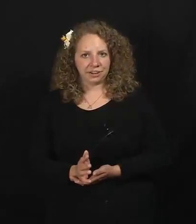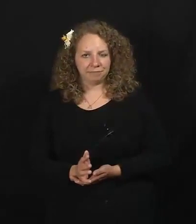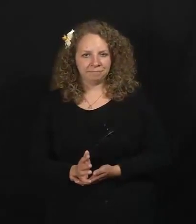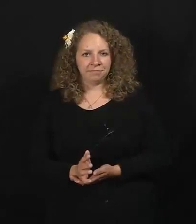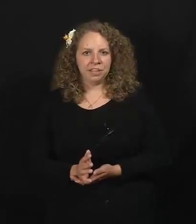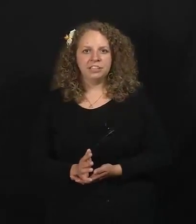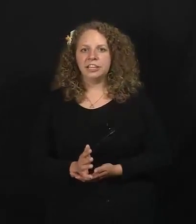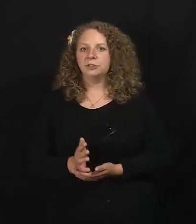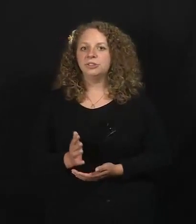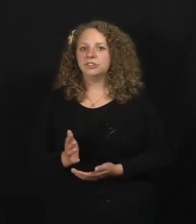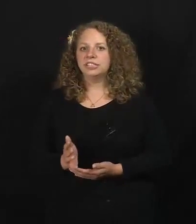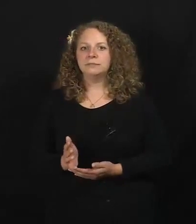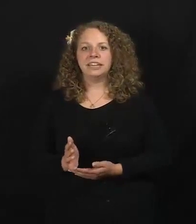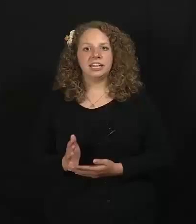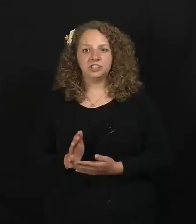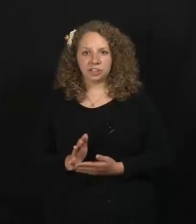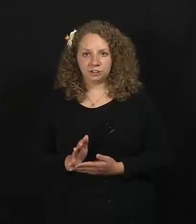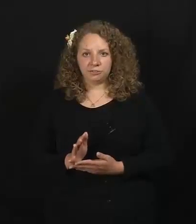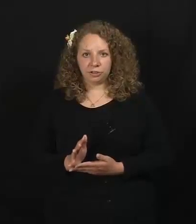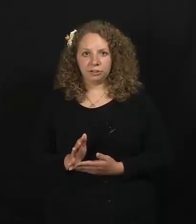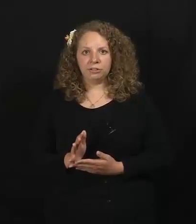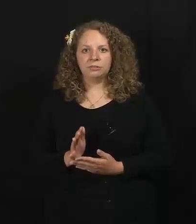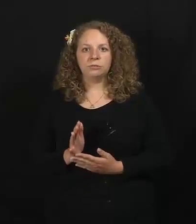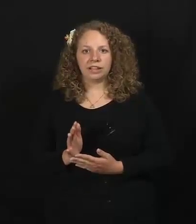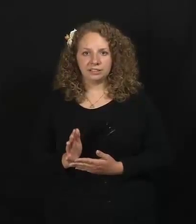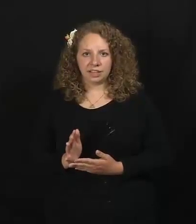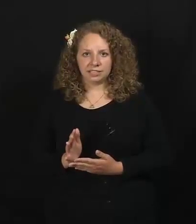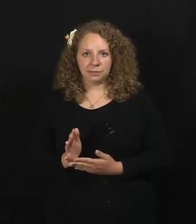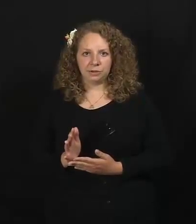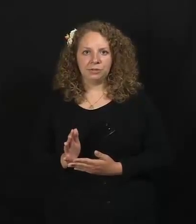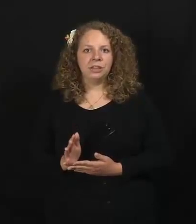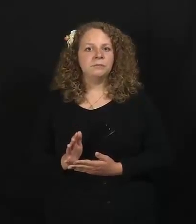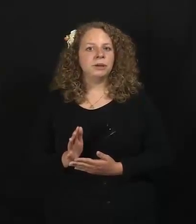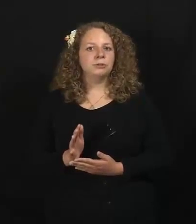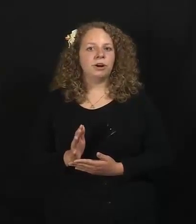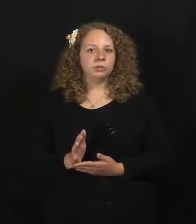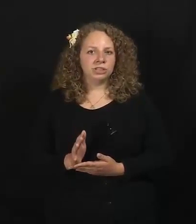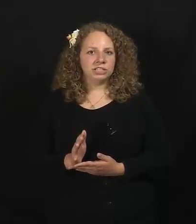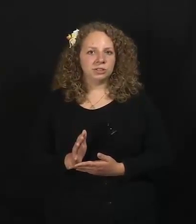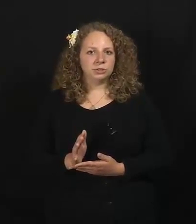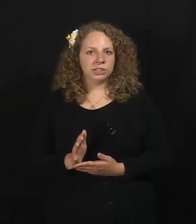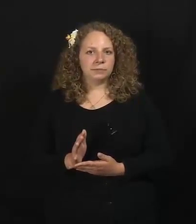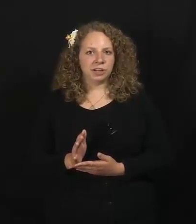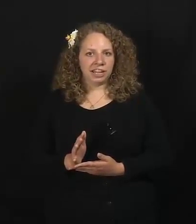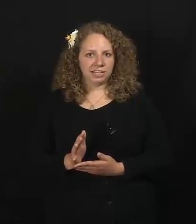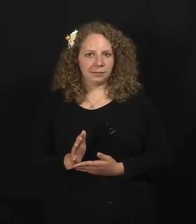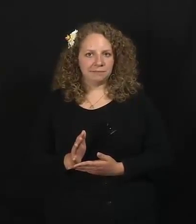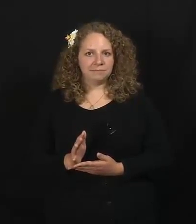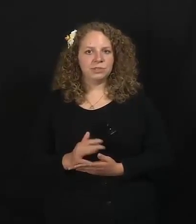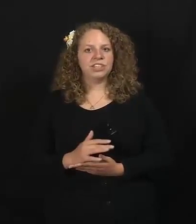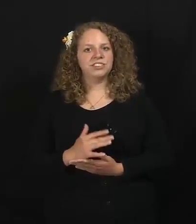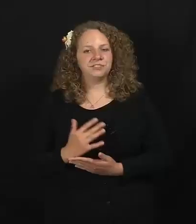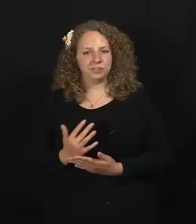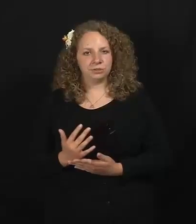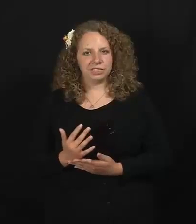together. Now, you still need to make each letter fully recognizable, but you also need to loosen up your hand a bit so that they flow